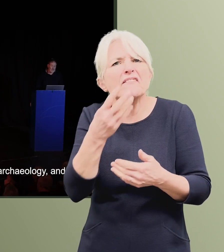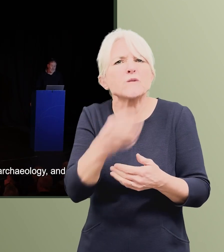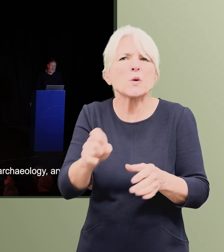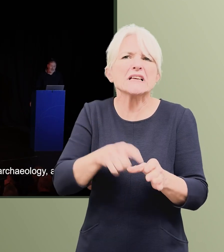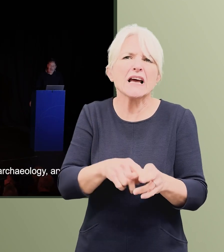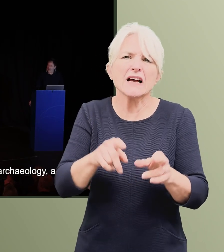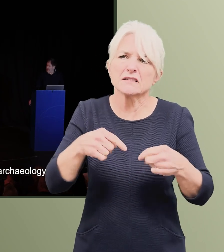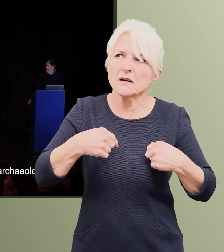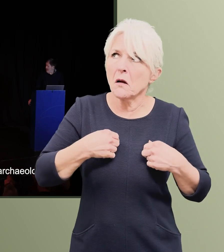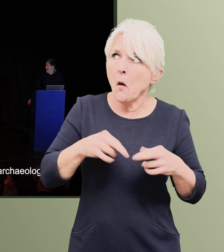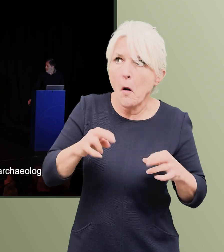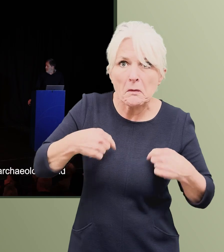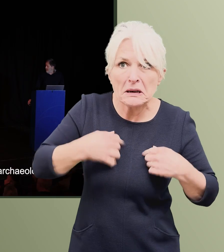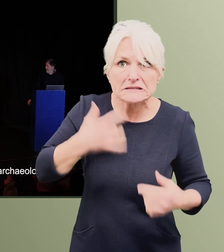of